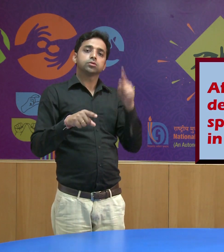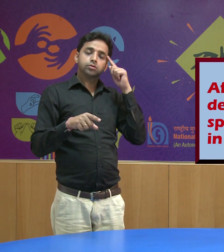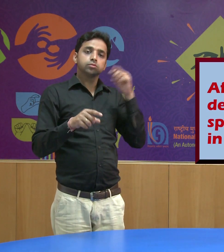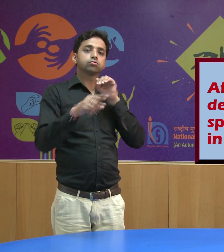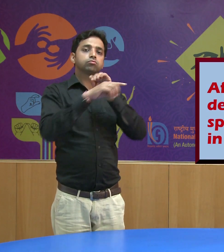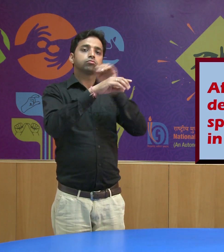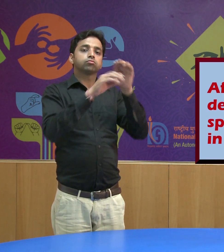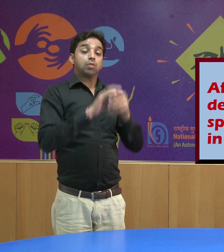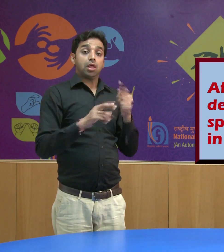In fact,